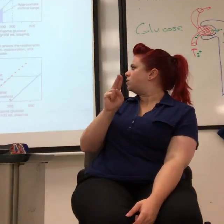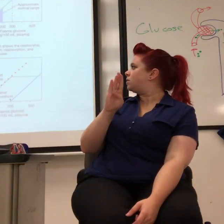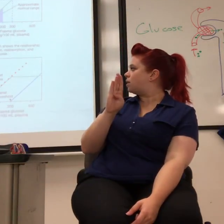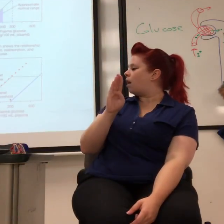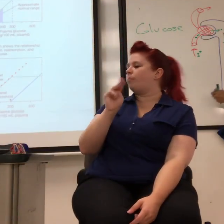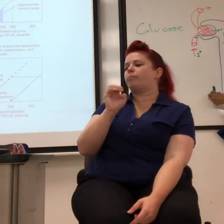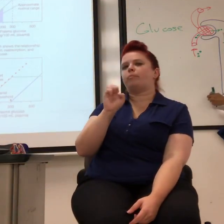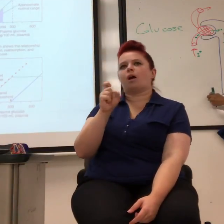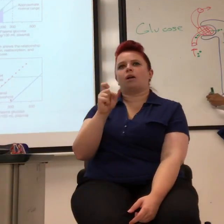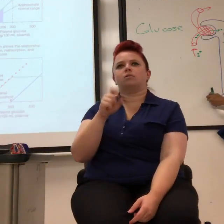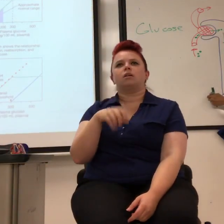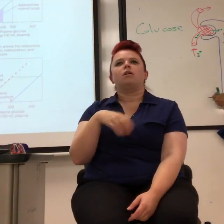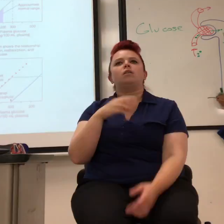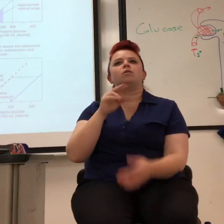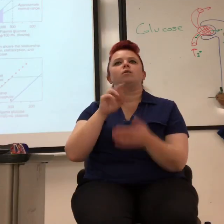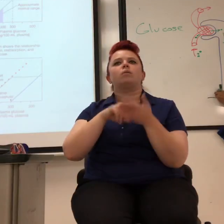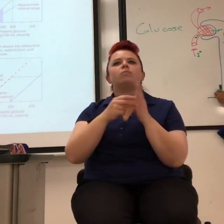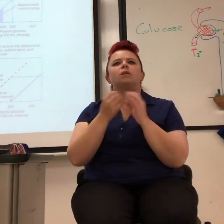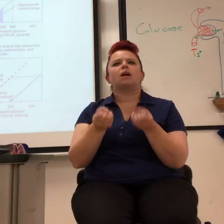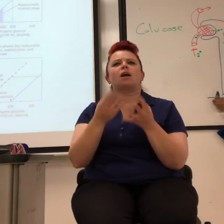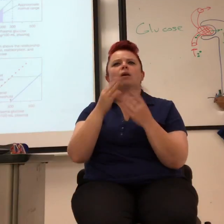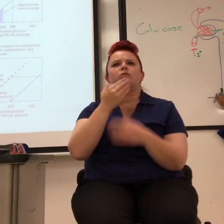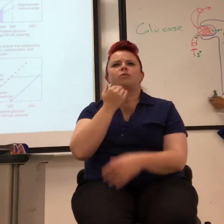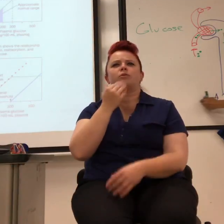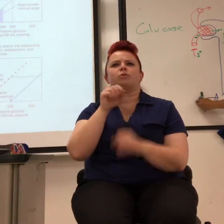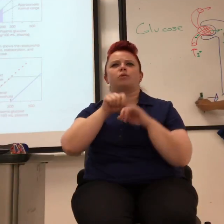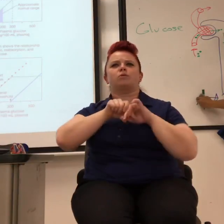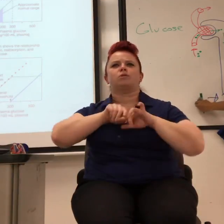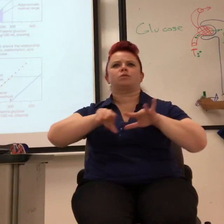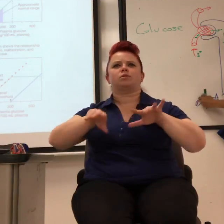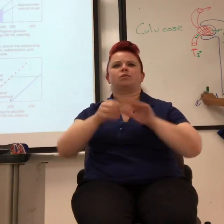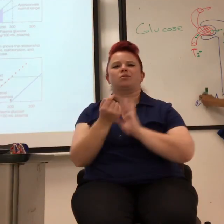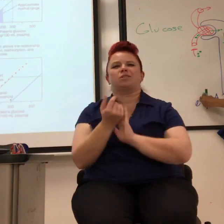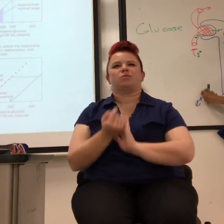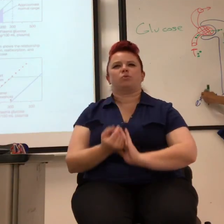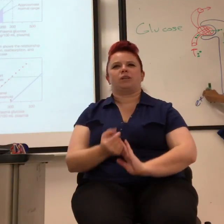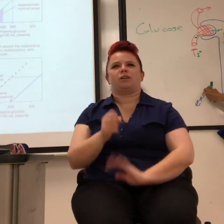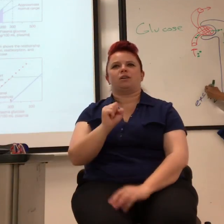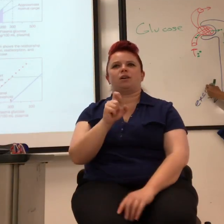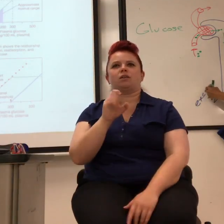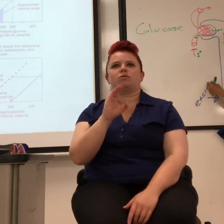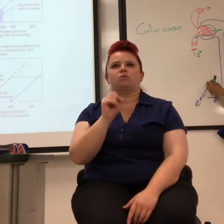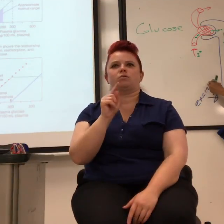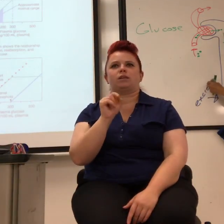how much of that glucose is excreted? Say right there.